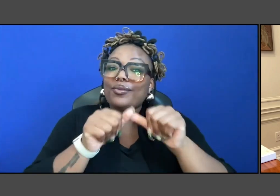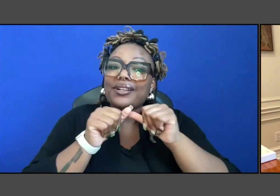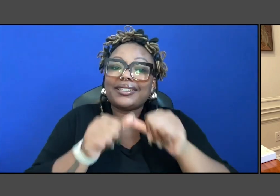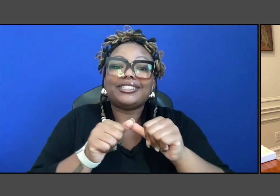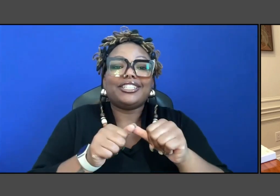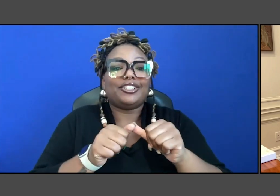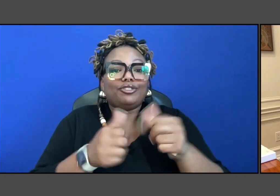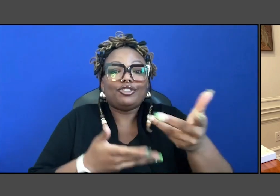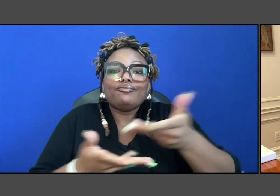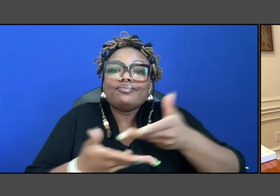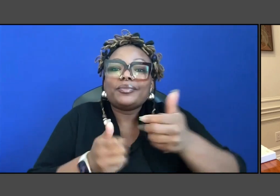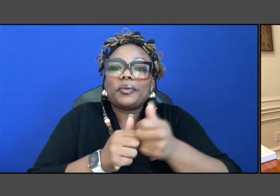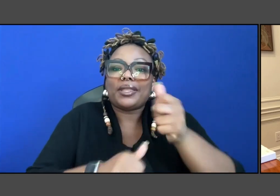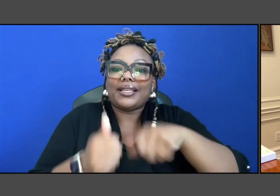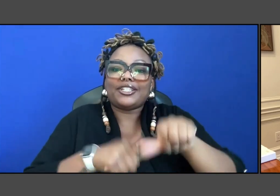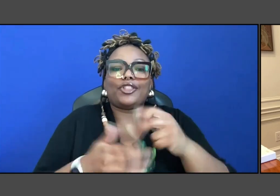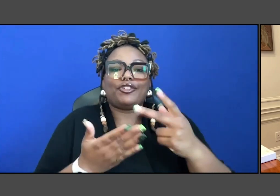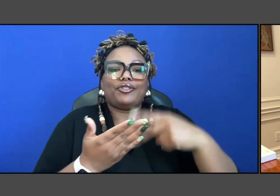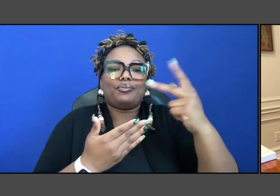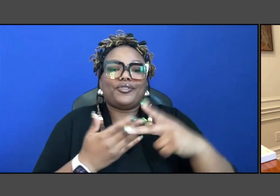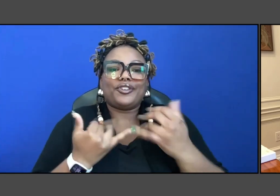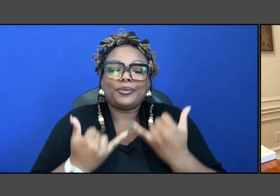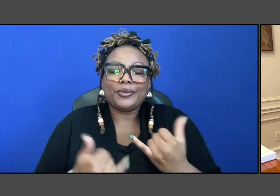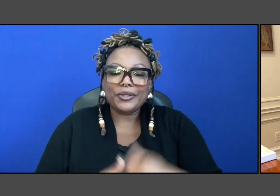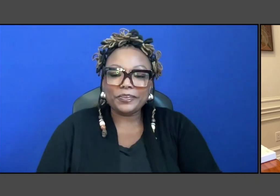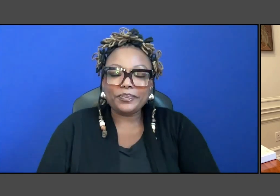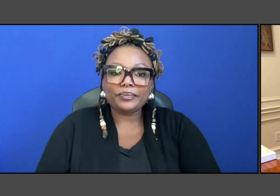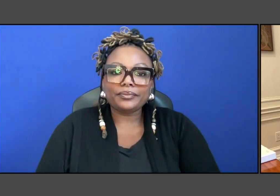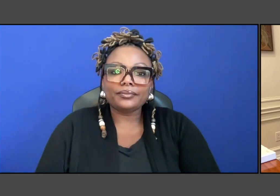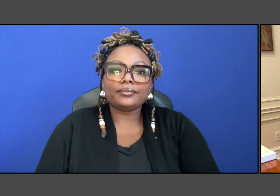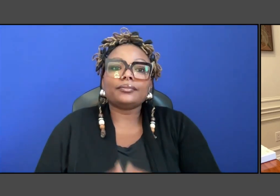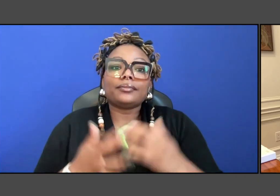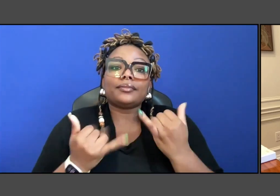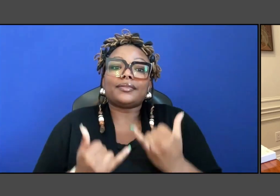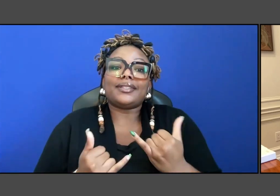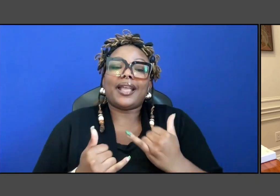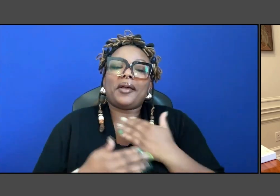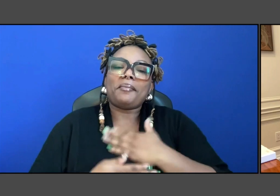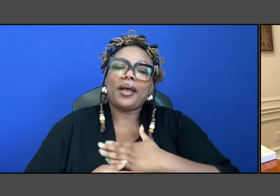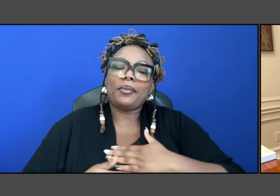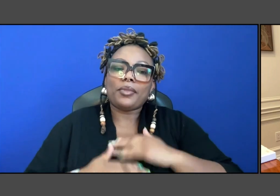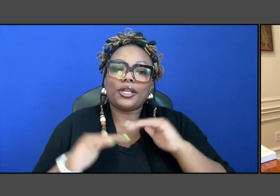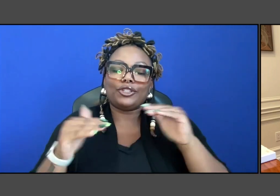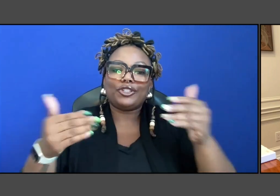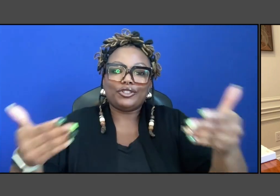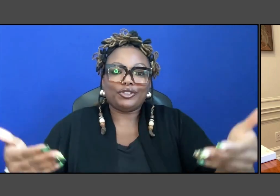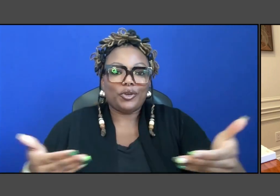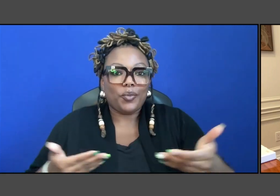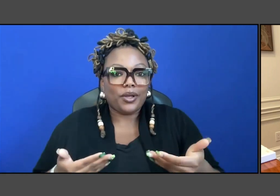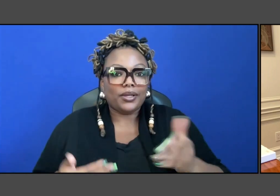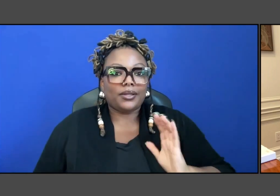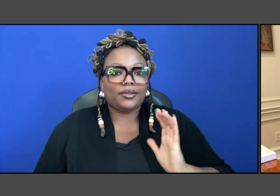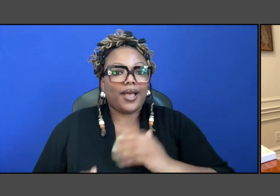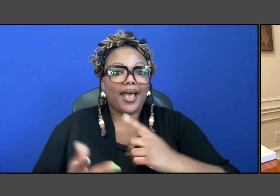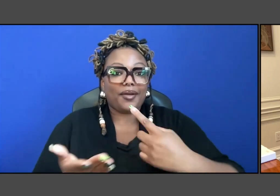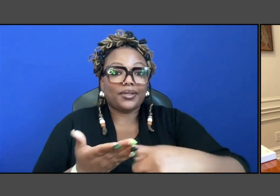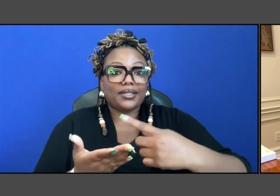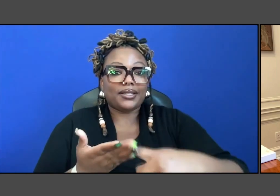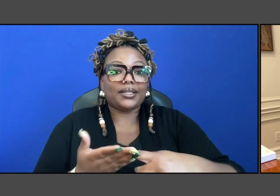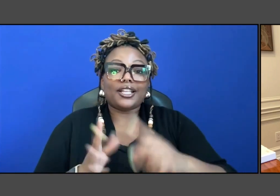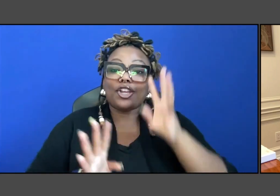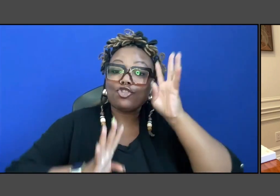other in our program today. It is now my great pleasure to welcome you to our discussion, Creativity